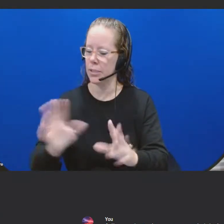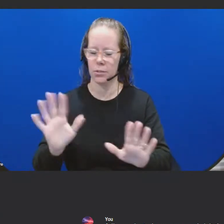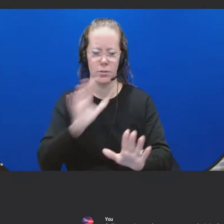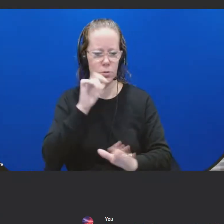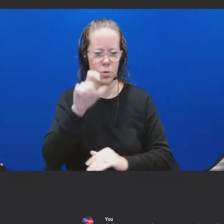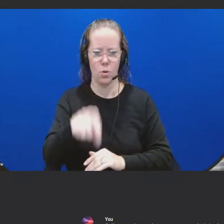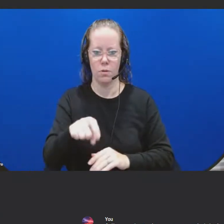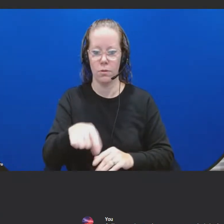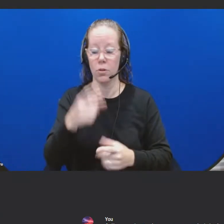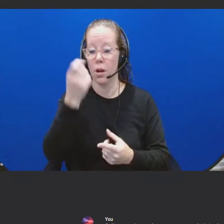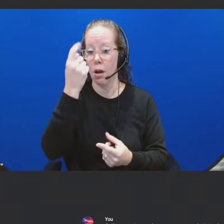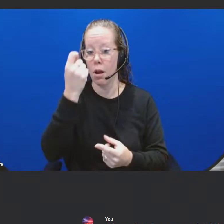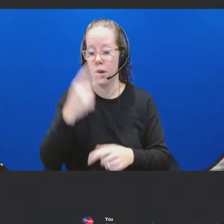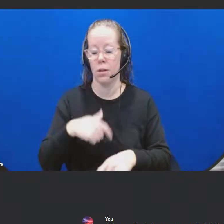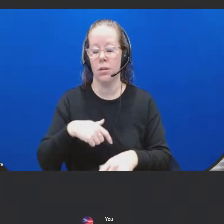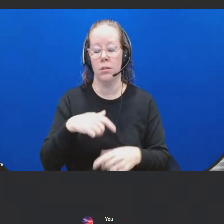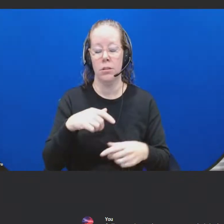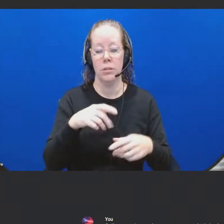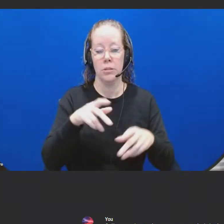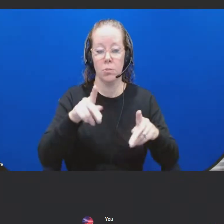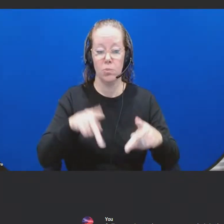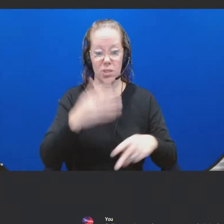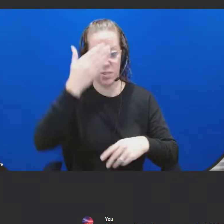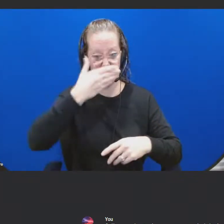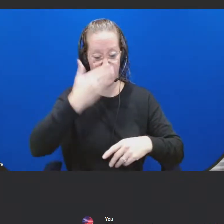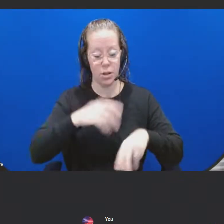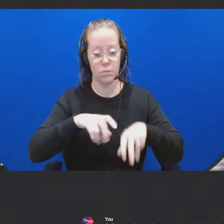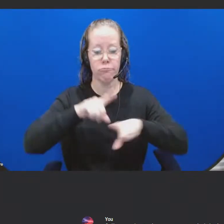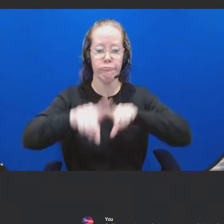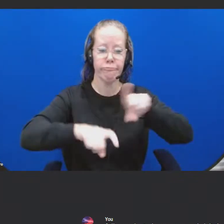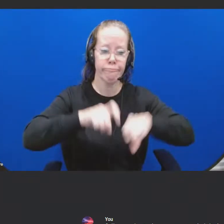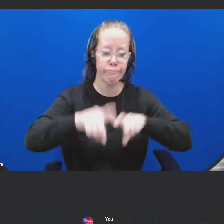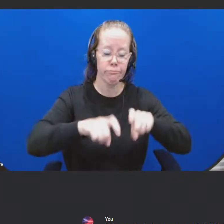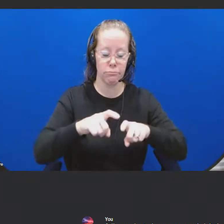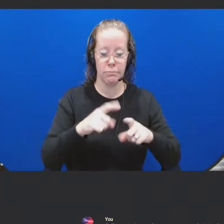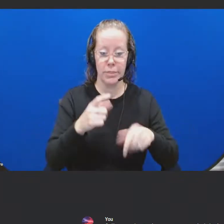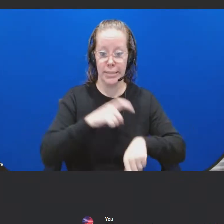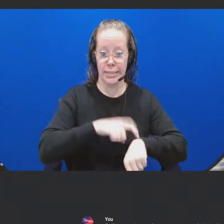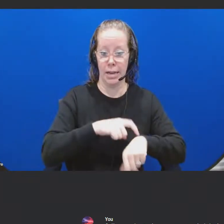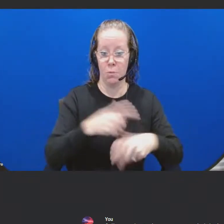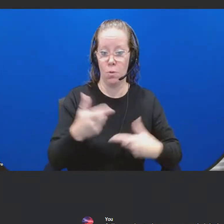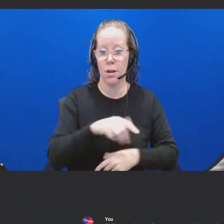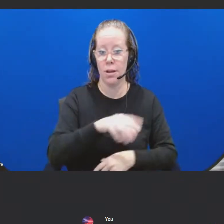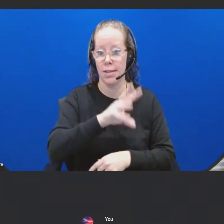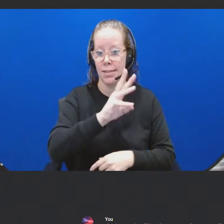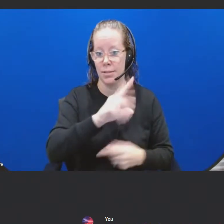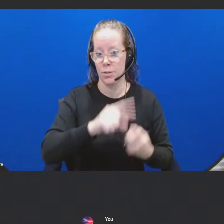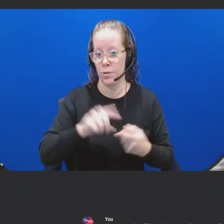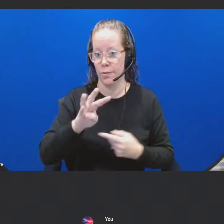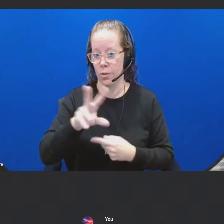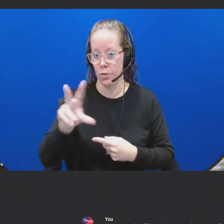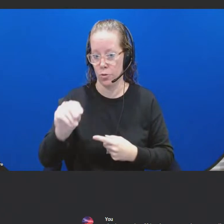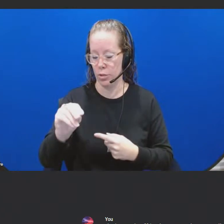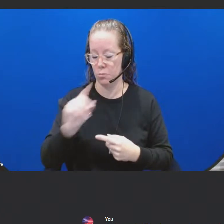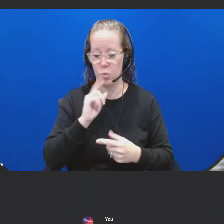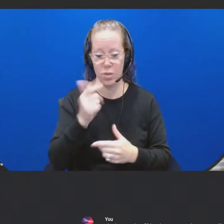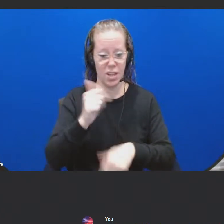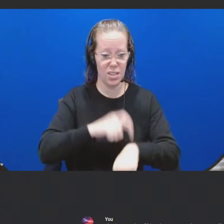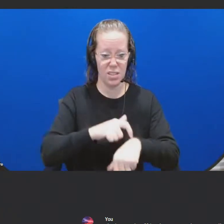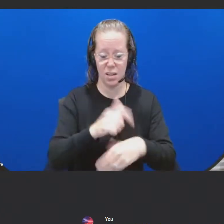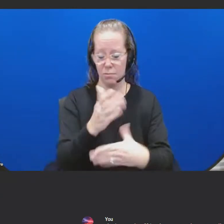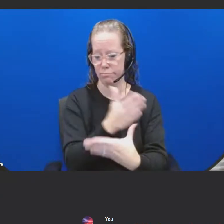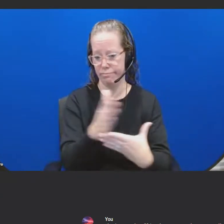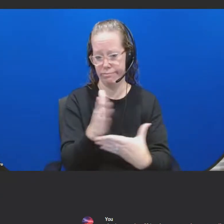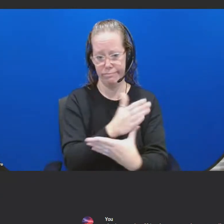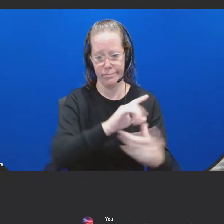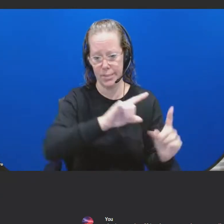screener is here from 6 a.m. till 4:30. So you have no problems coming in, and that's 7 days a week. However,